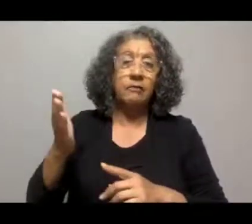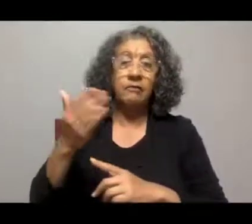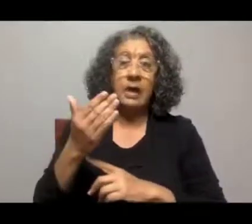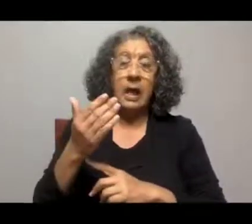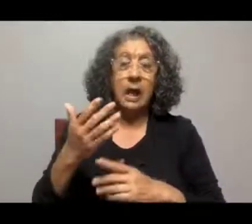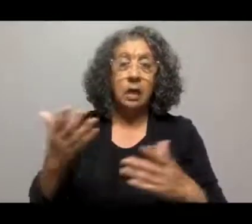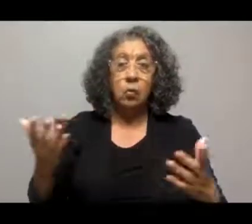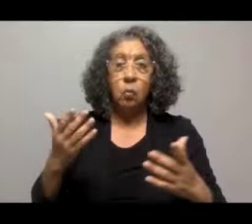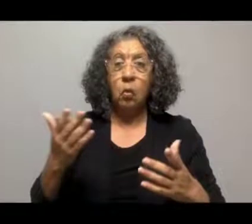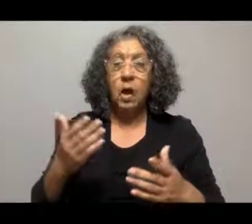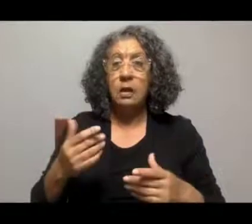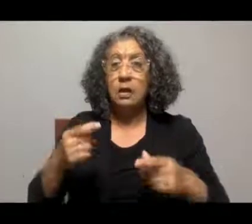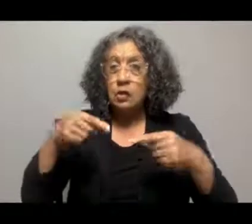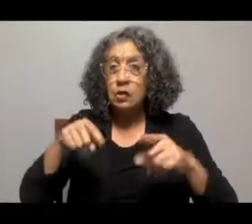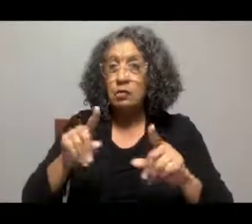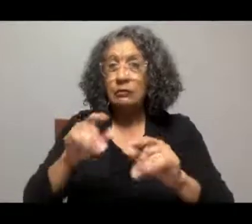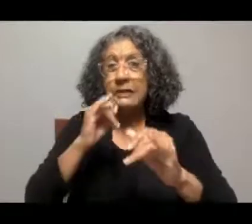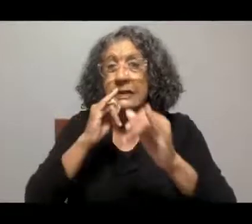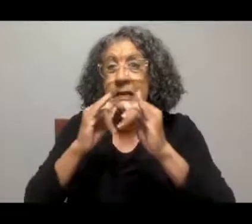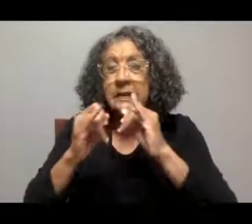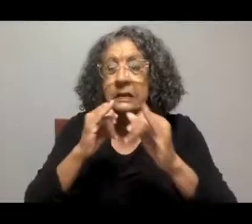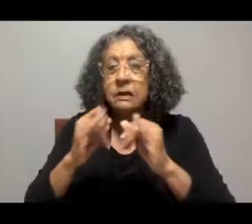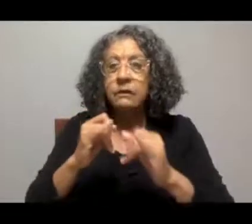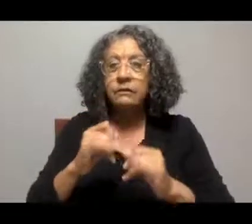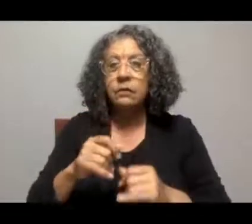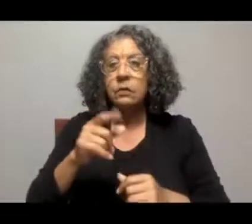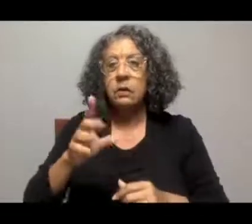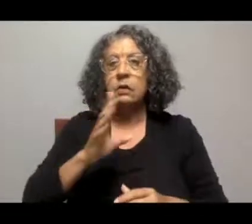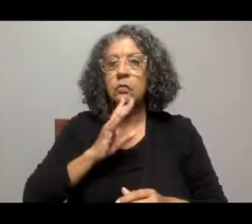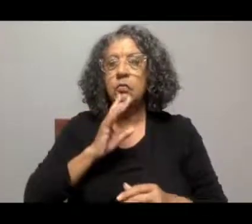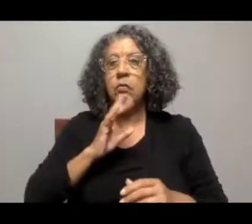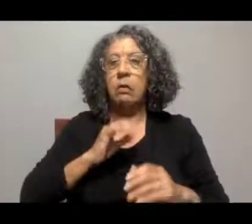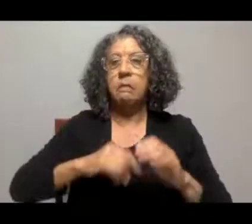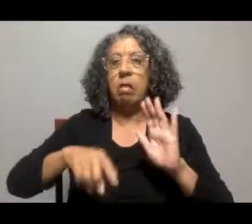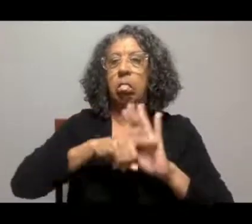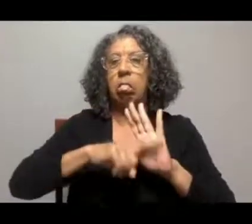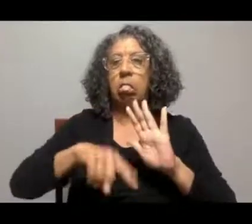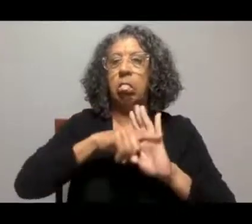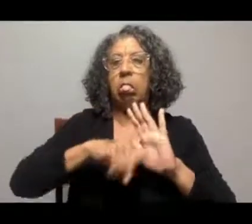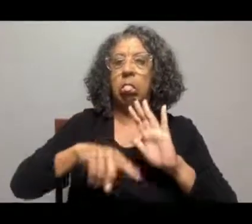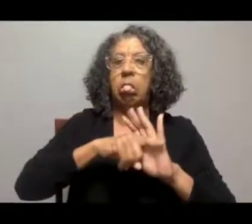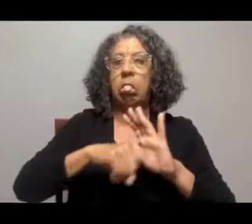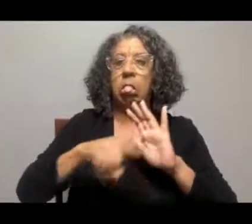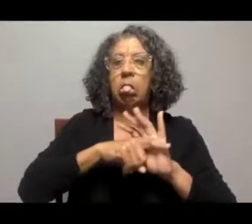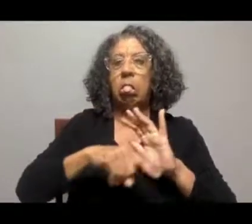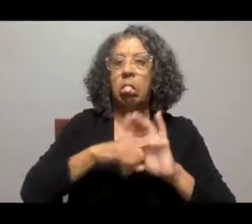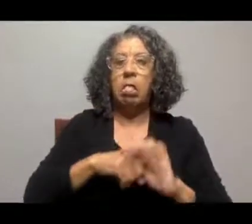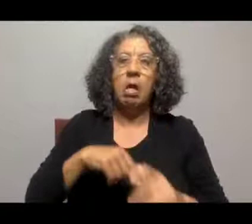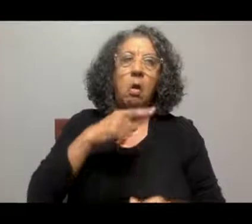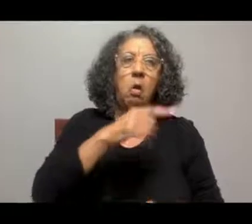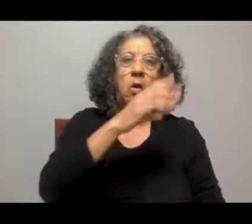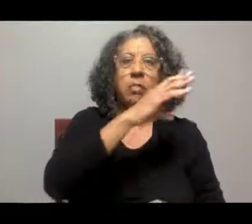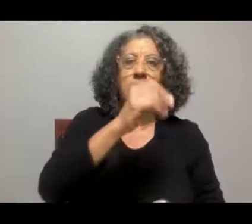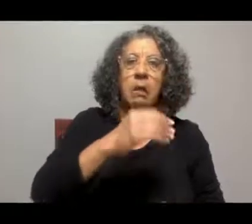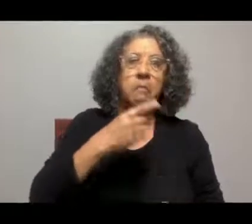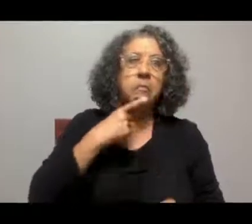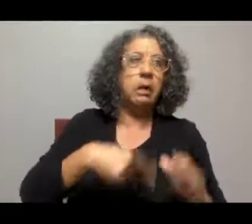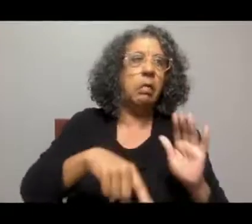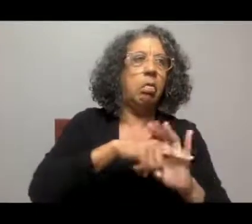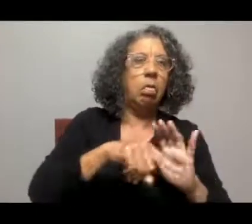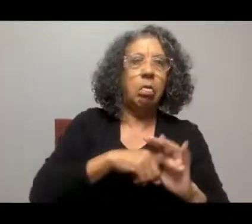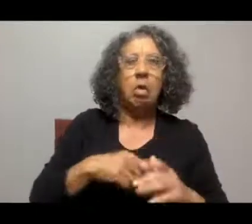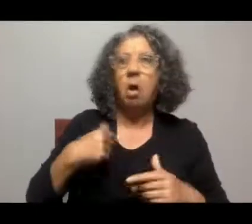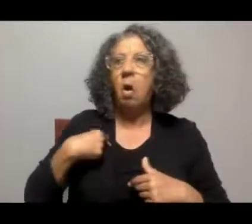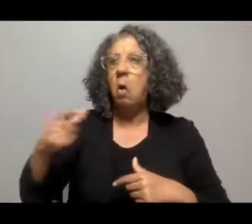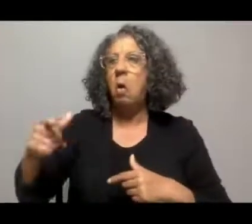Another red flag is, during the interview, talking negatively